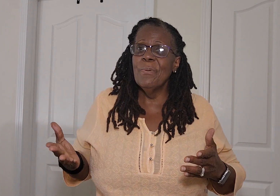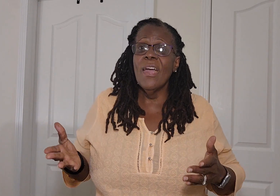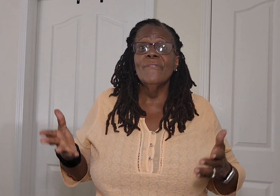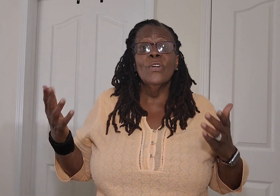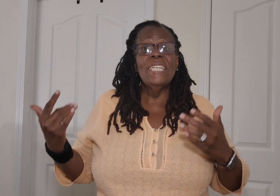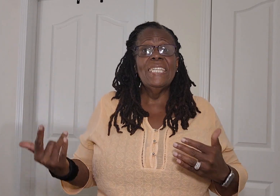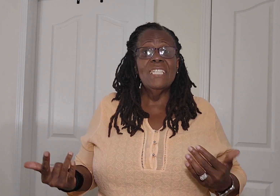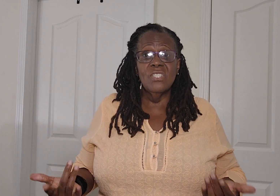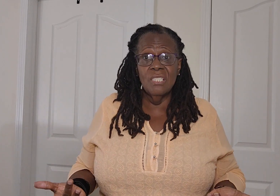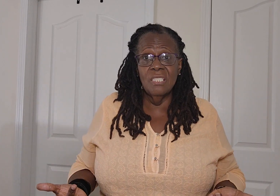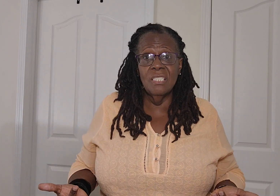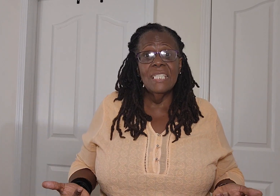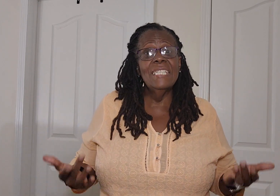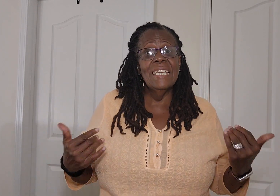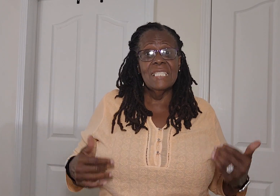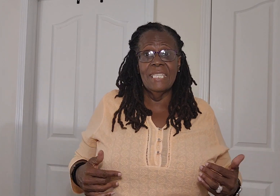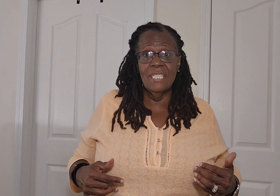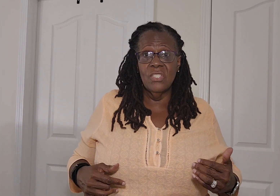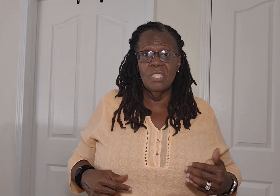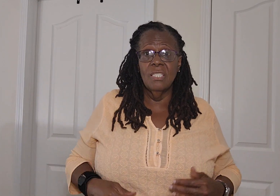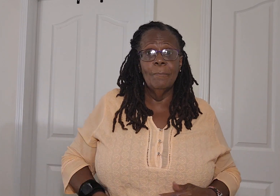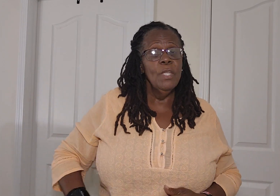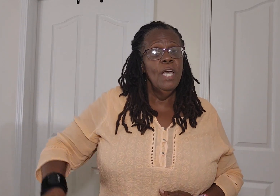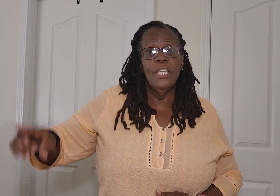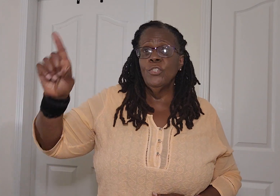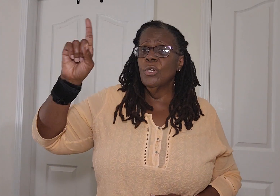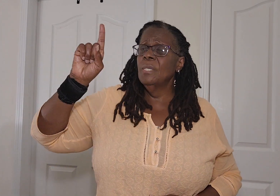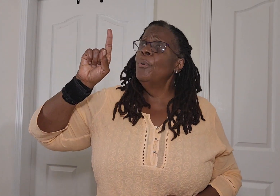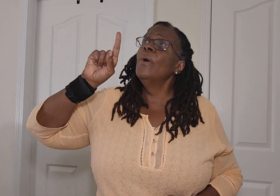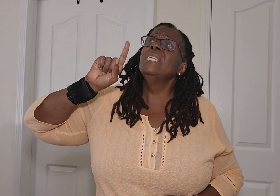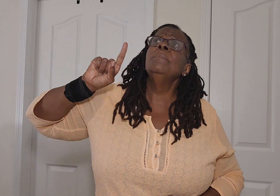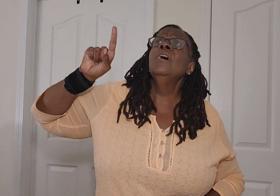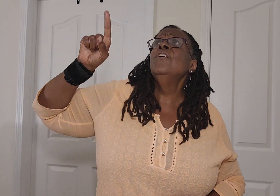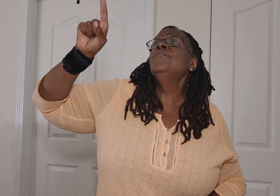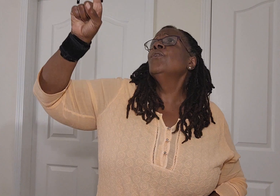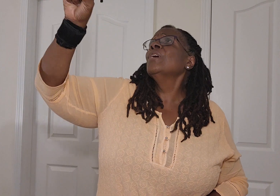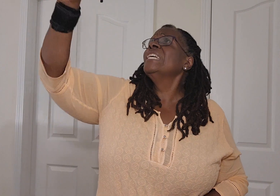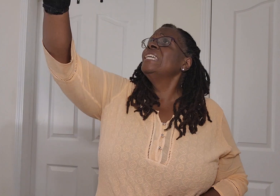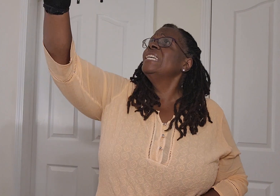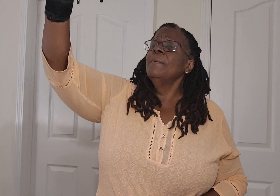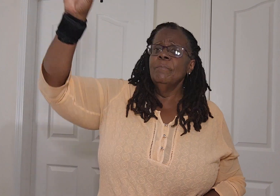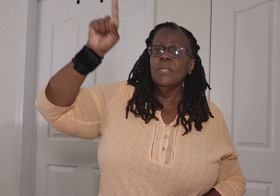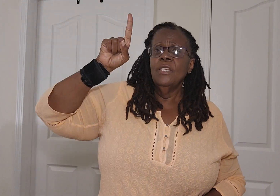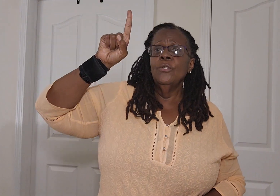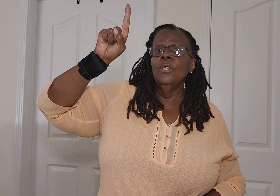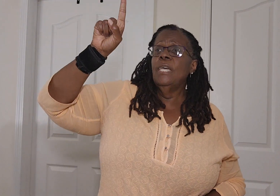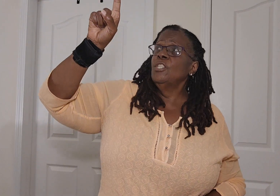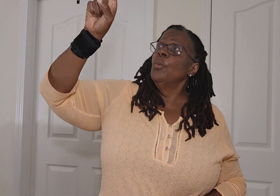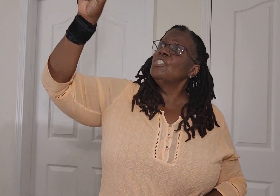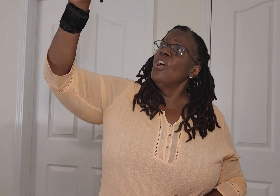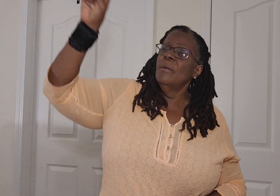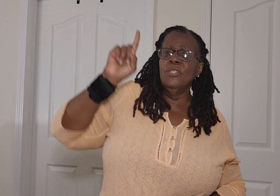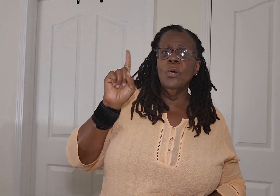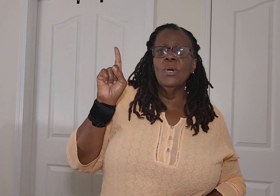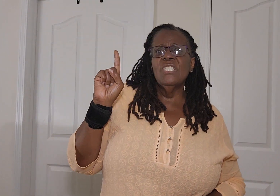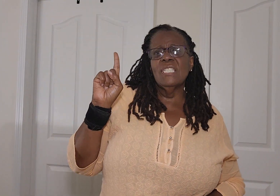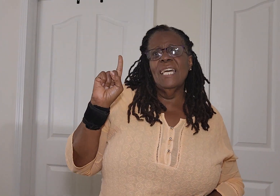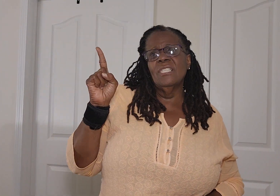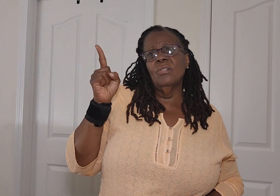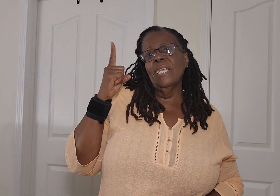part, for he is good. Yes, he is good. And you're going to point up for you want your arm. You don't want to just kind of go like,